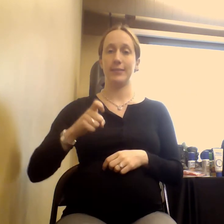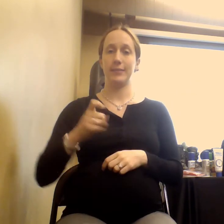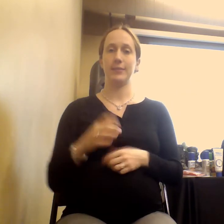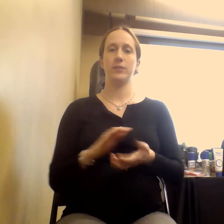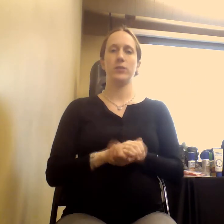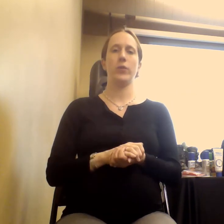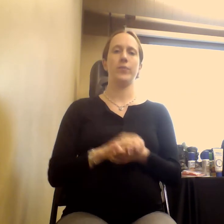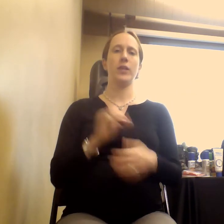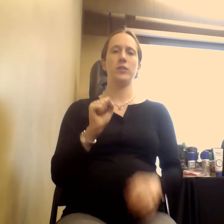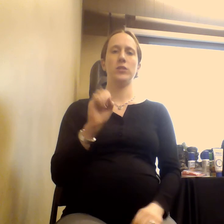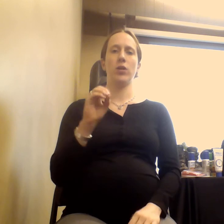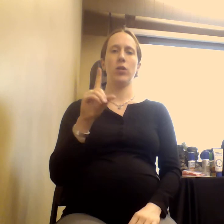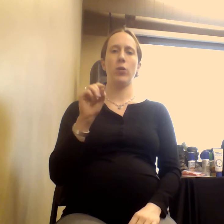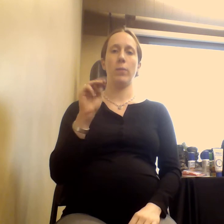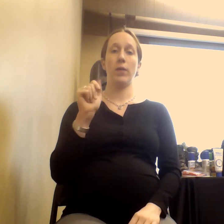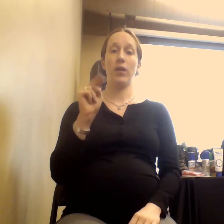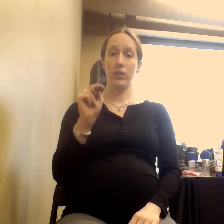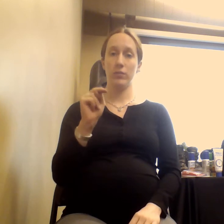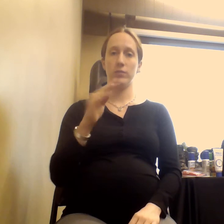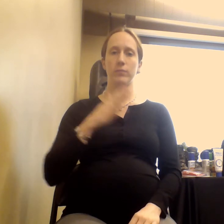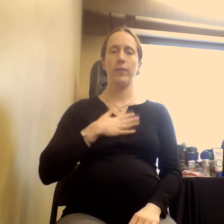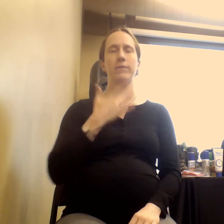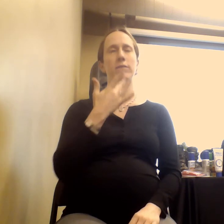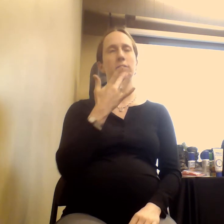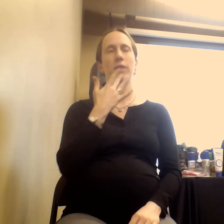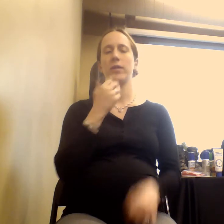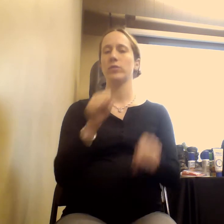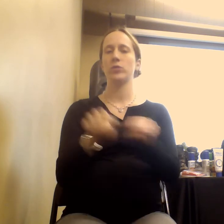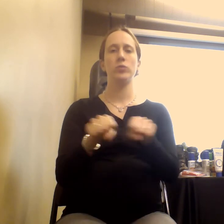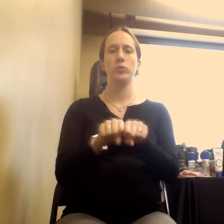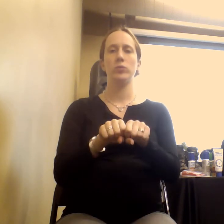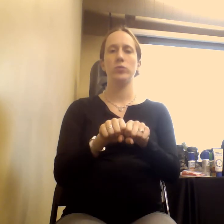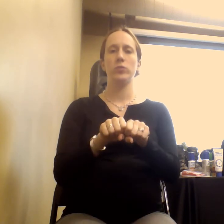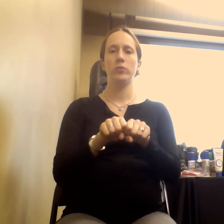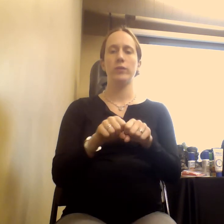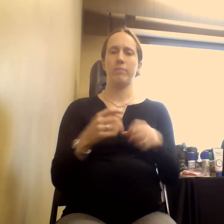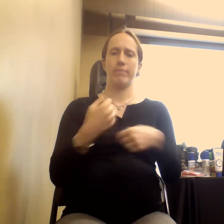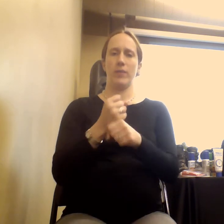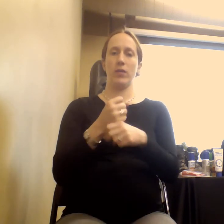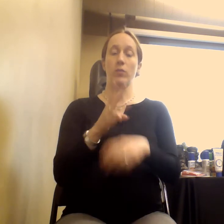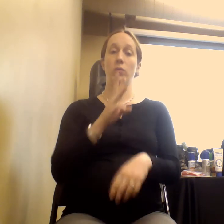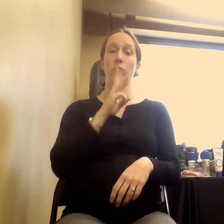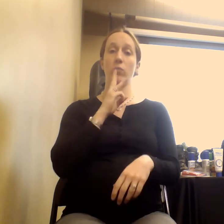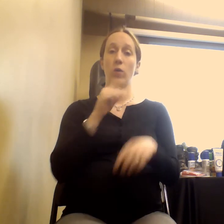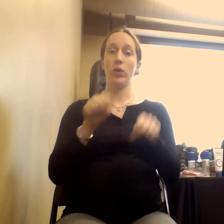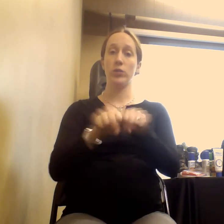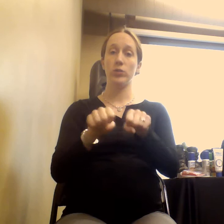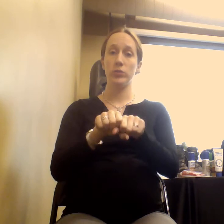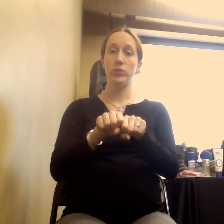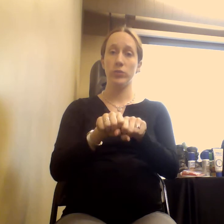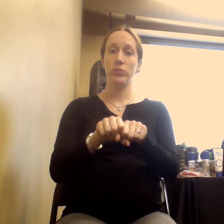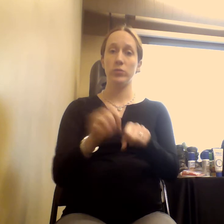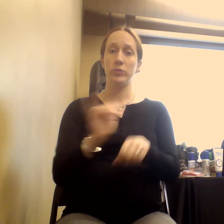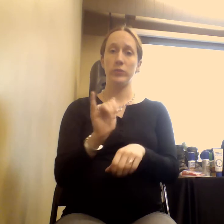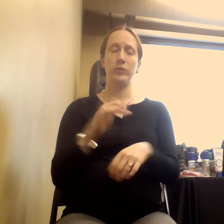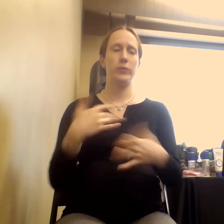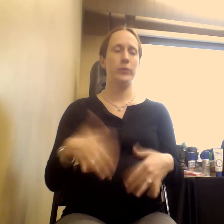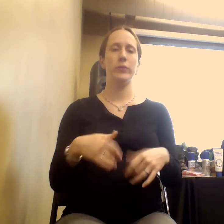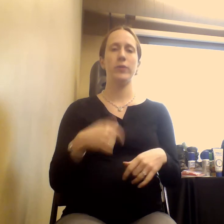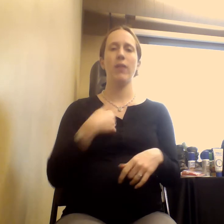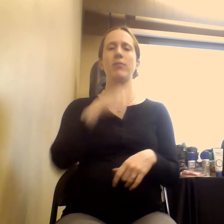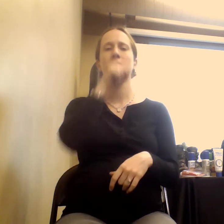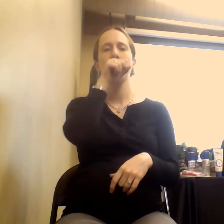favorite shoes. Even in the summer, they make a shoe called the Tech Amphib. It's a water shoe. I love Solomons, but they're known to